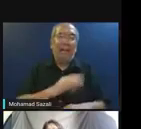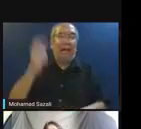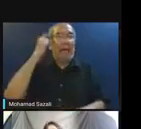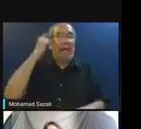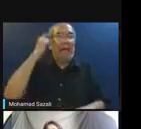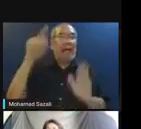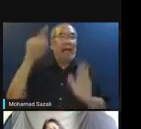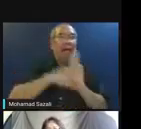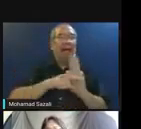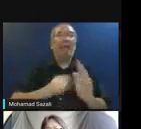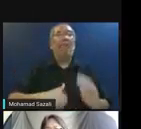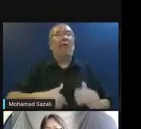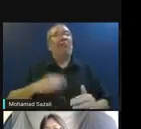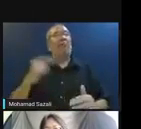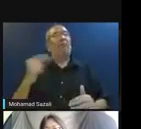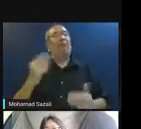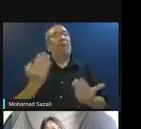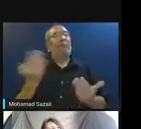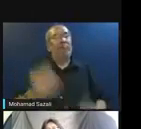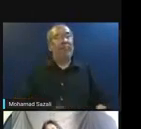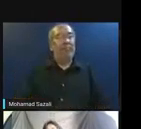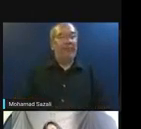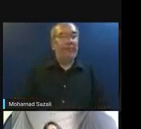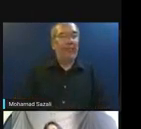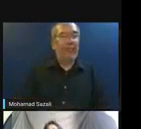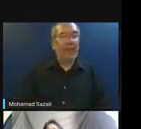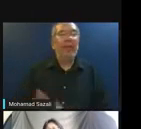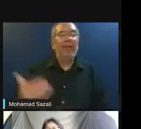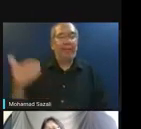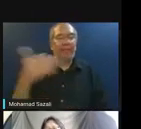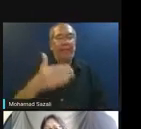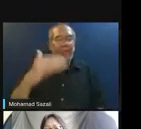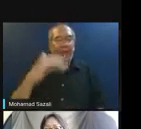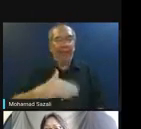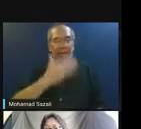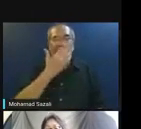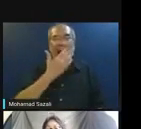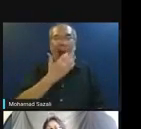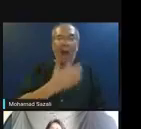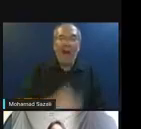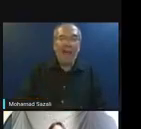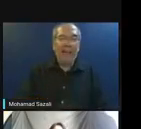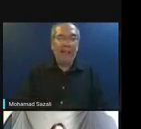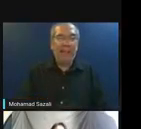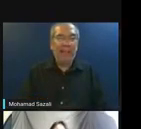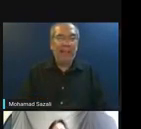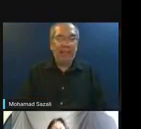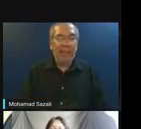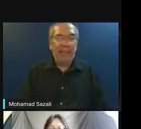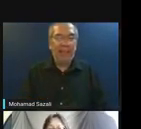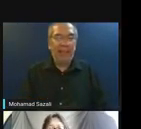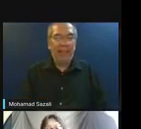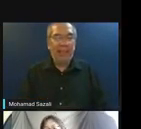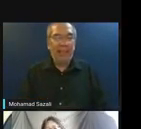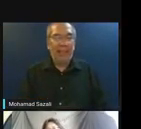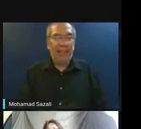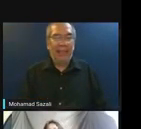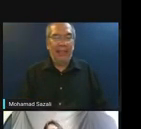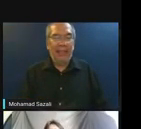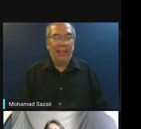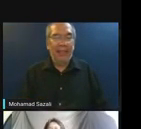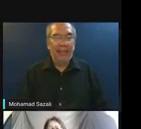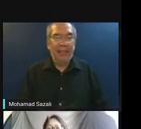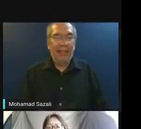So that is how we communicate. So don't try to think negative that, oh, you're unable to communicate, you don't know sign language. No, that